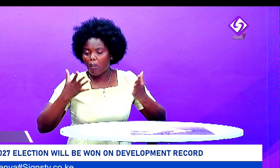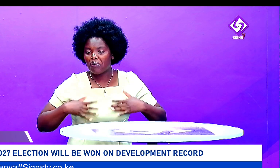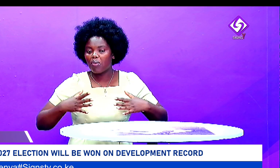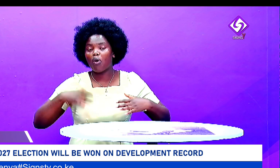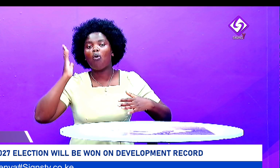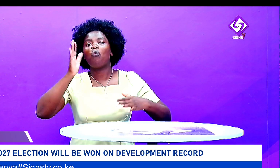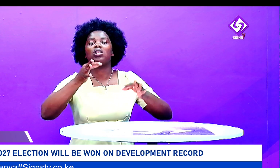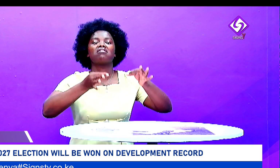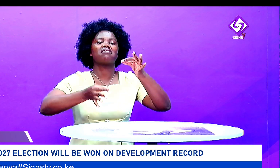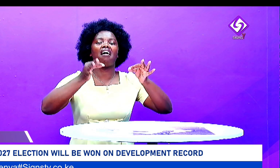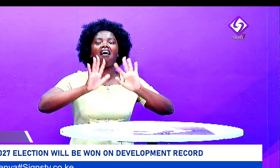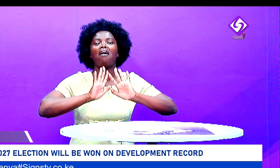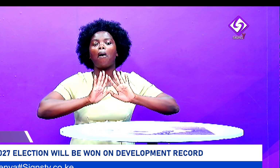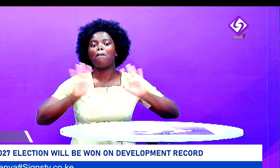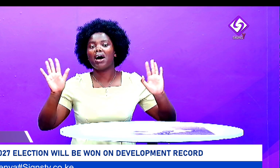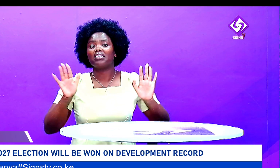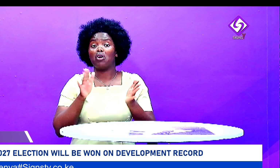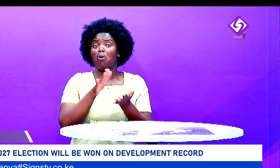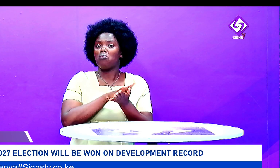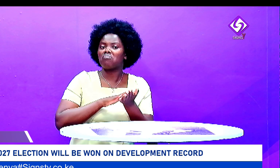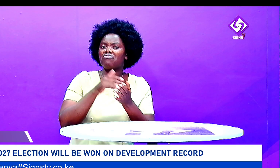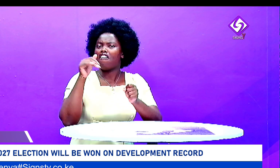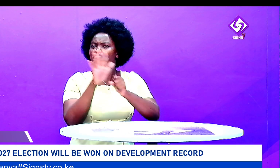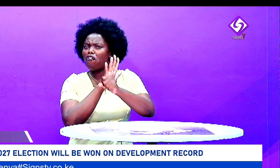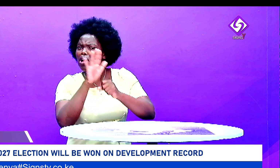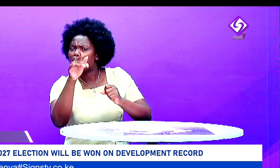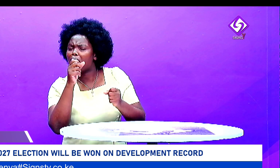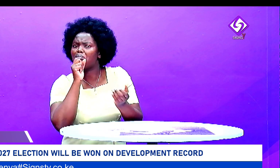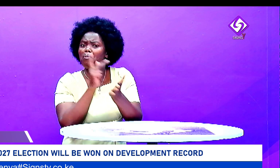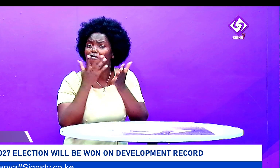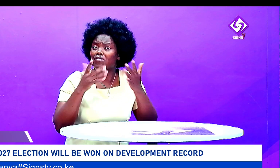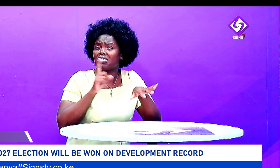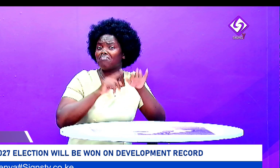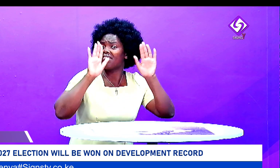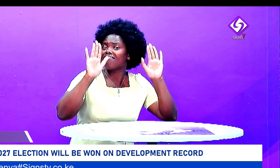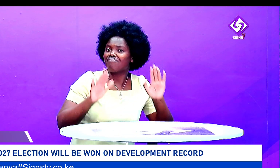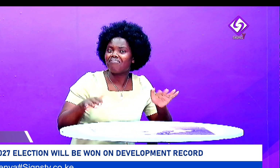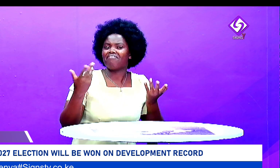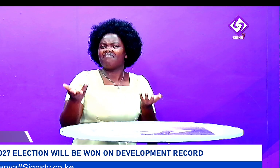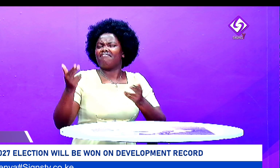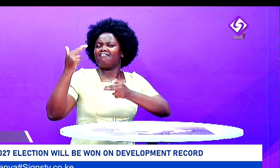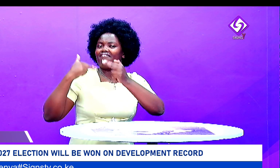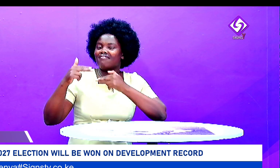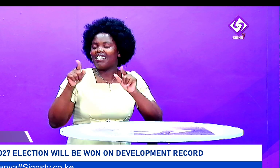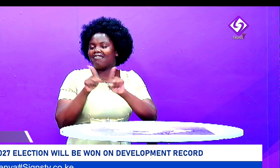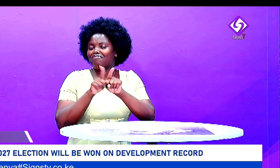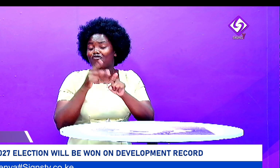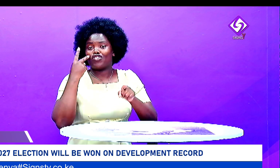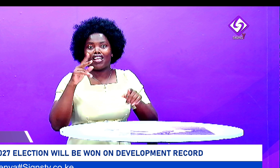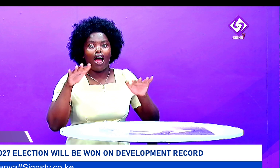He said that the Kenyan people will judge the leaders based on their fulfilled promises, not their